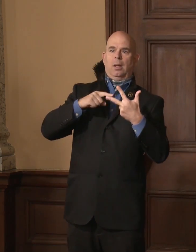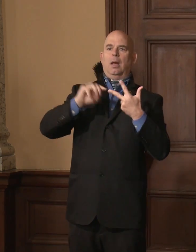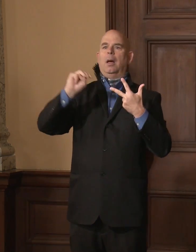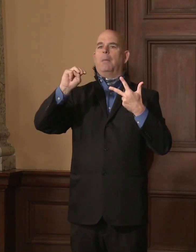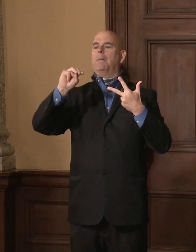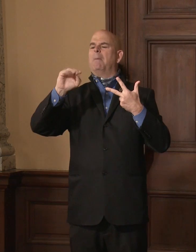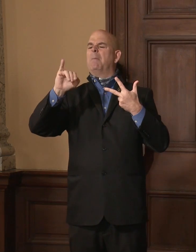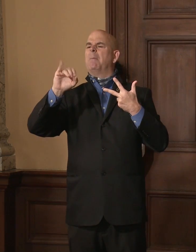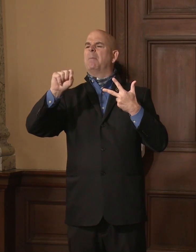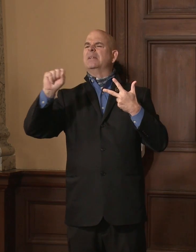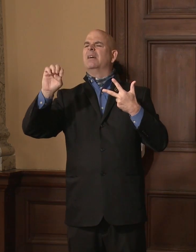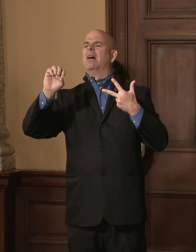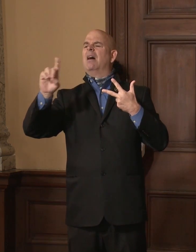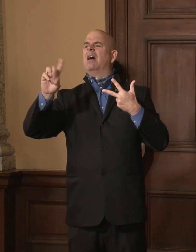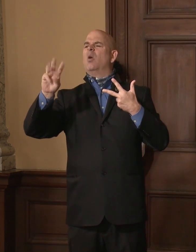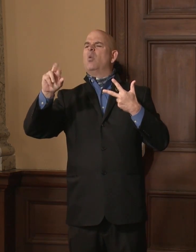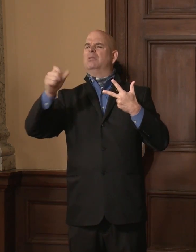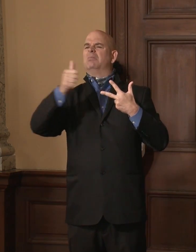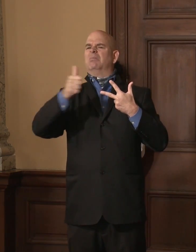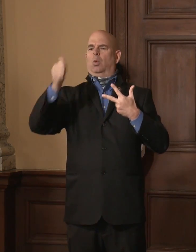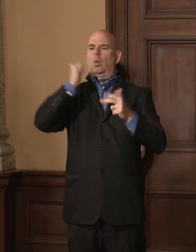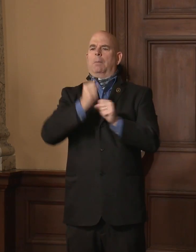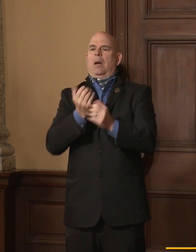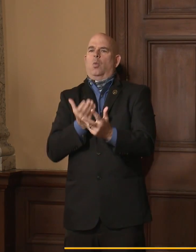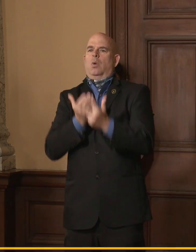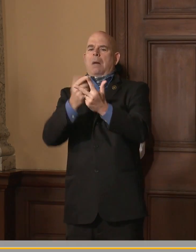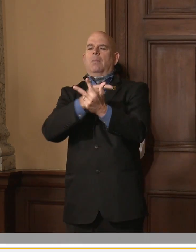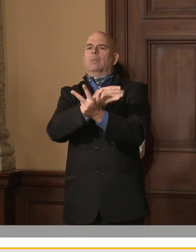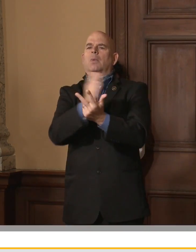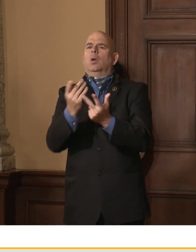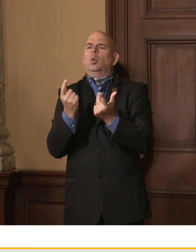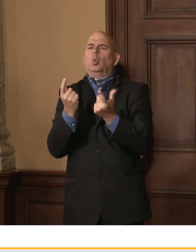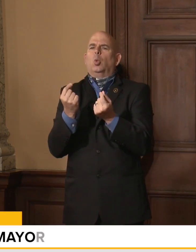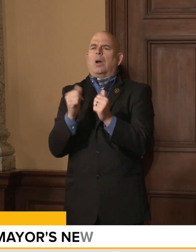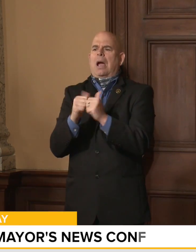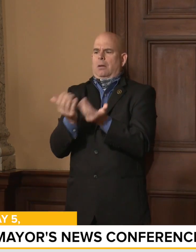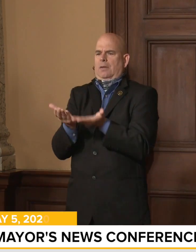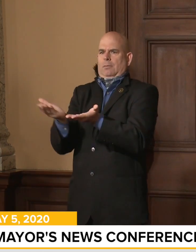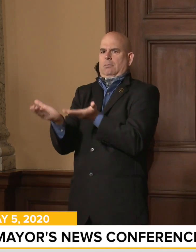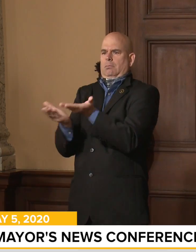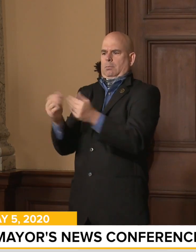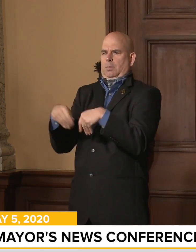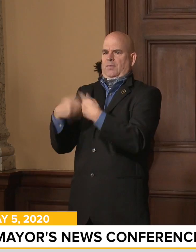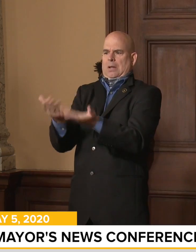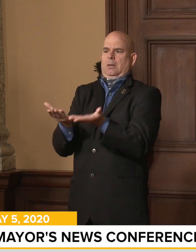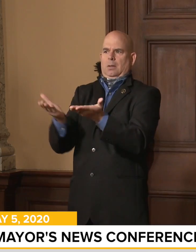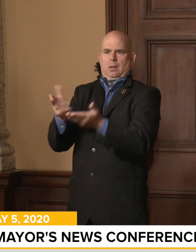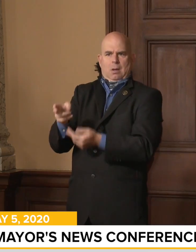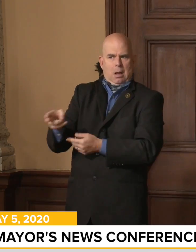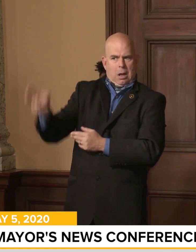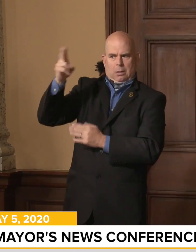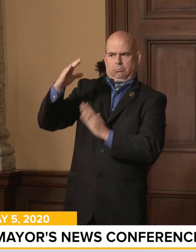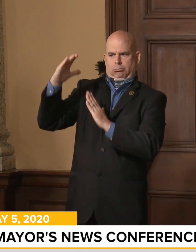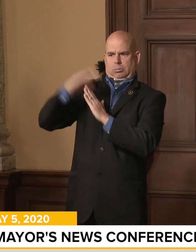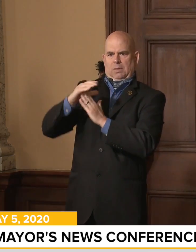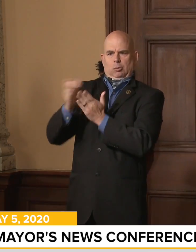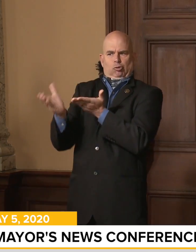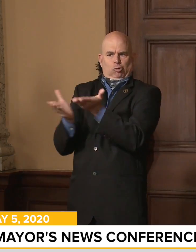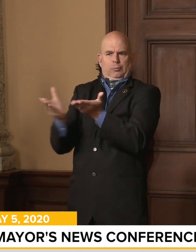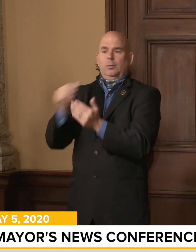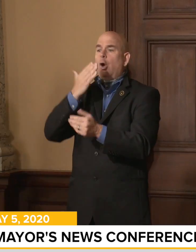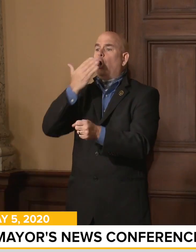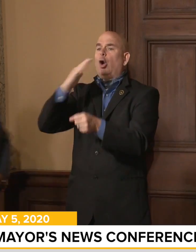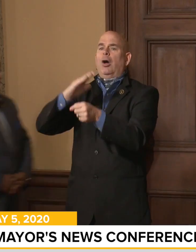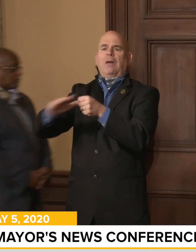that the level of care is provided and that we're providing the highest level of service to our homeless population.